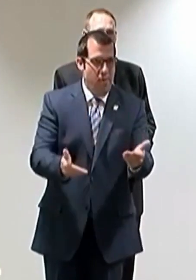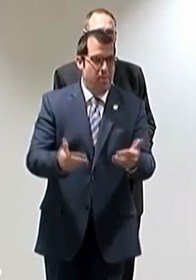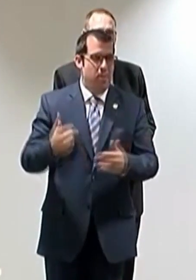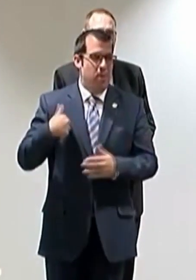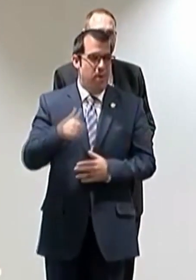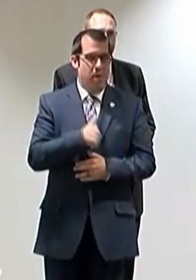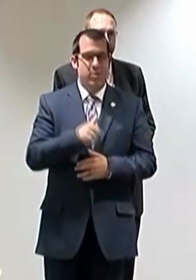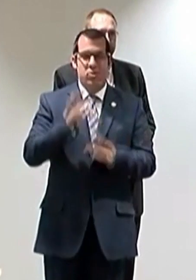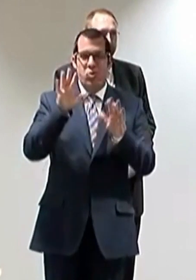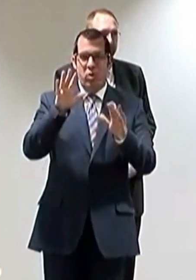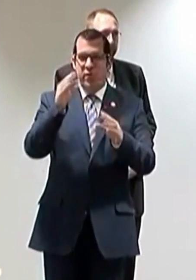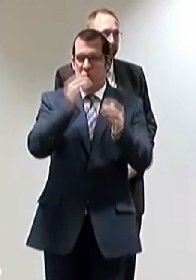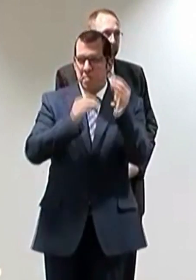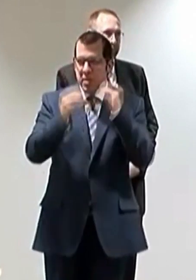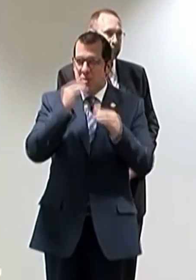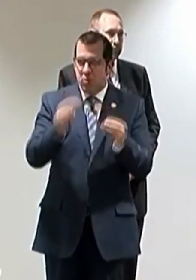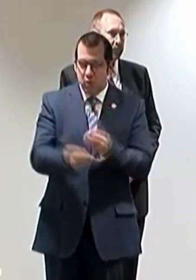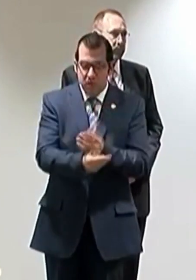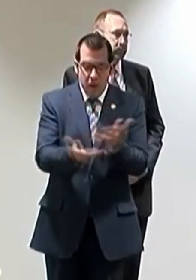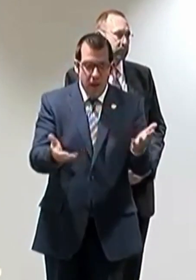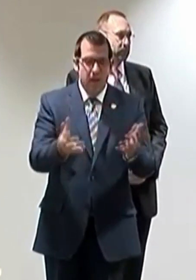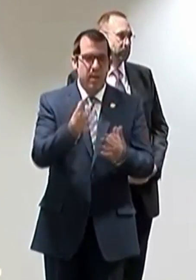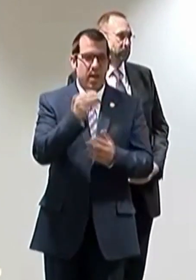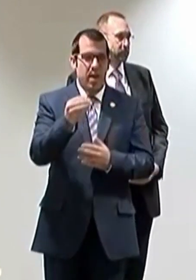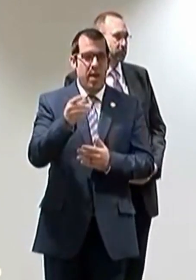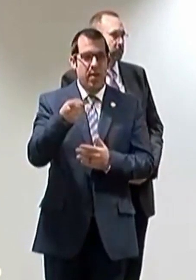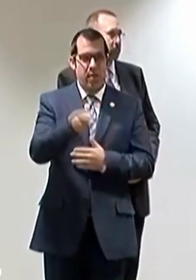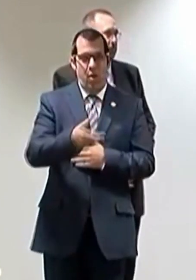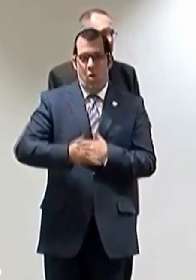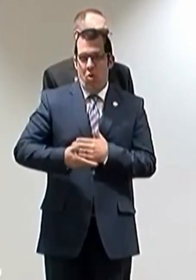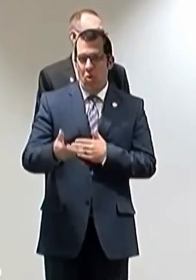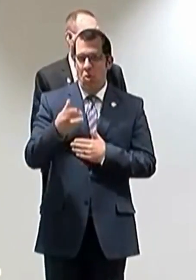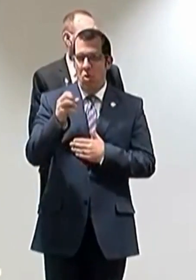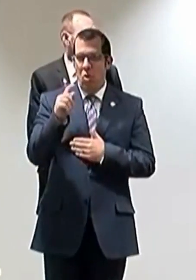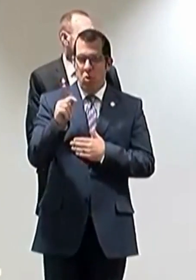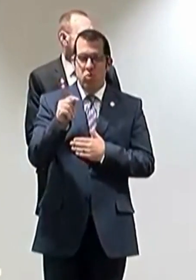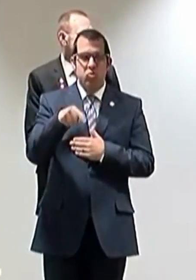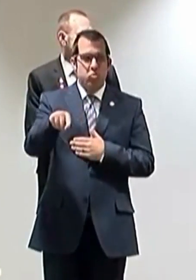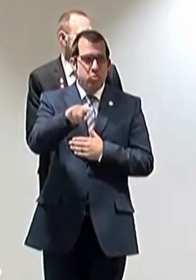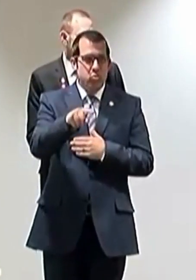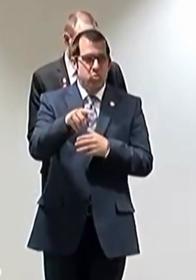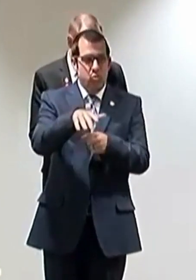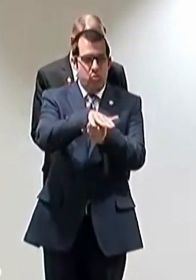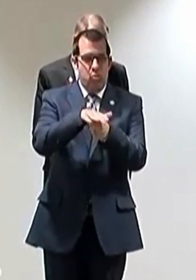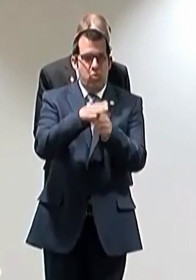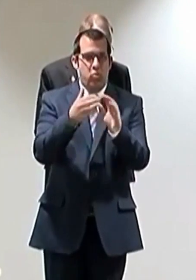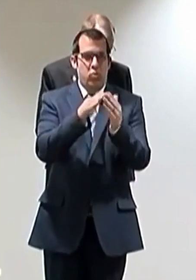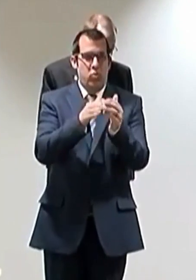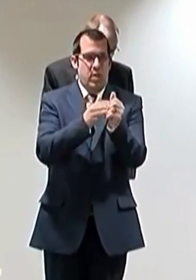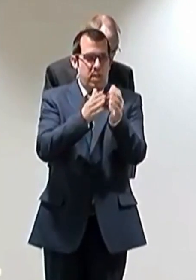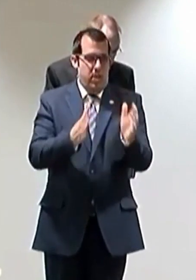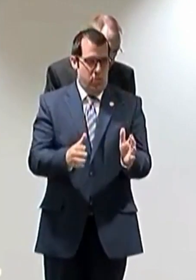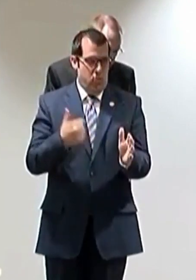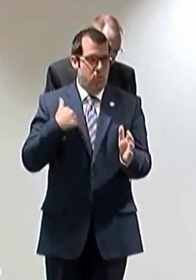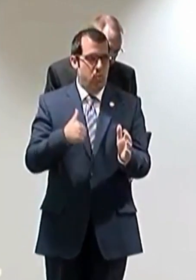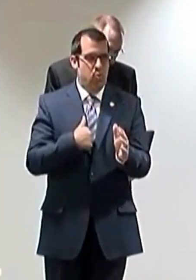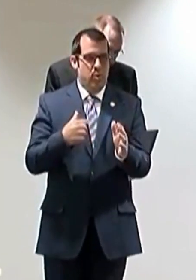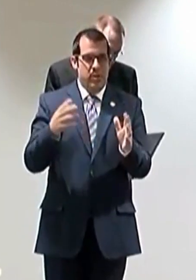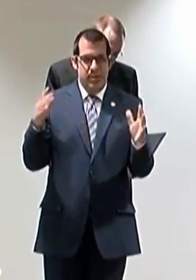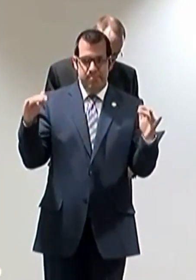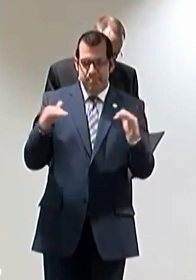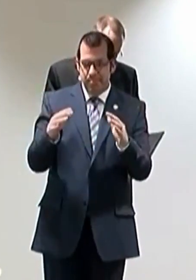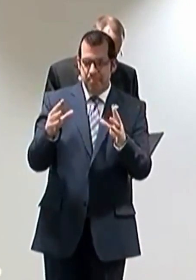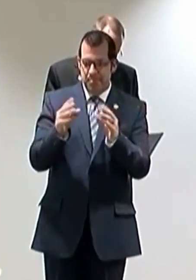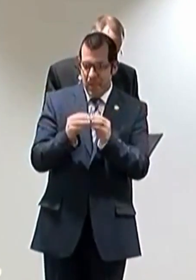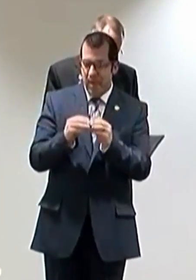a wonderful meal that was provided, but also for hosting some community leaders that we met with. And I